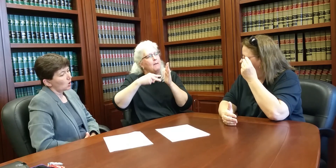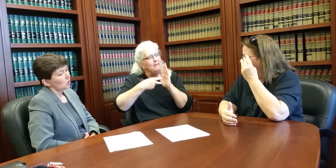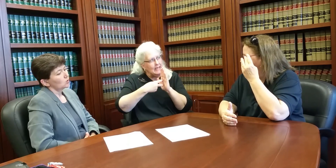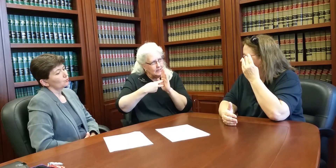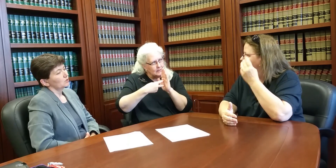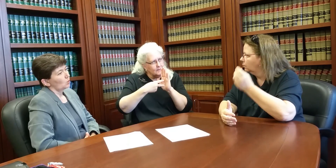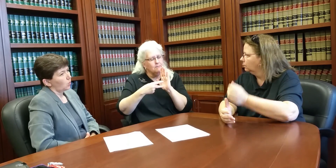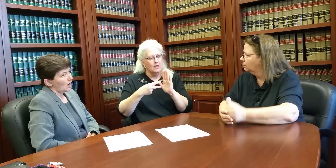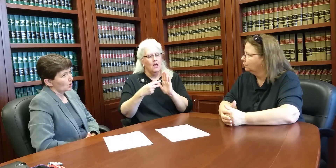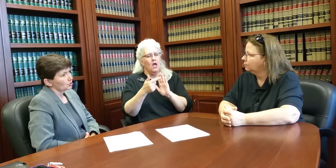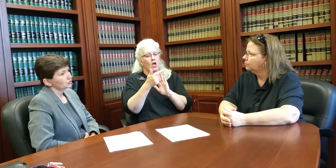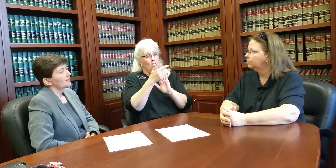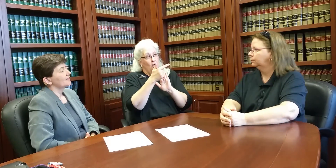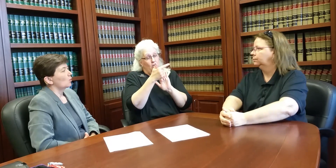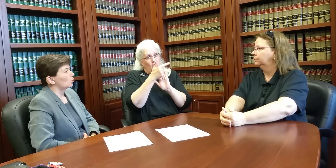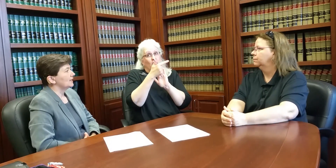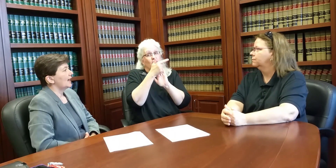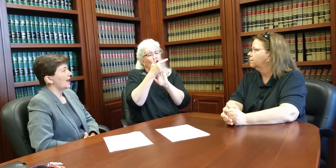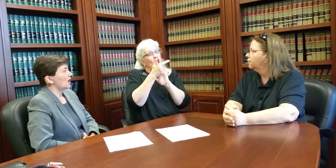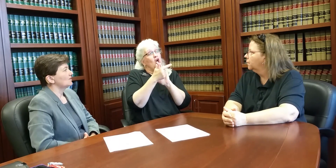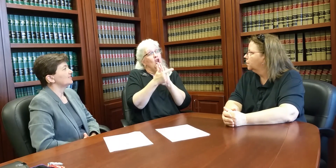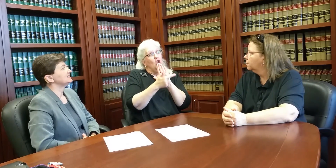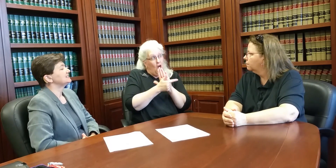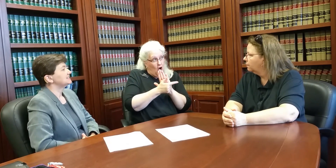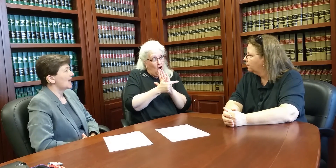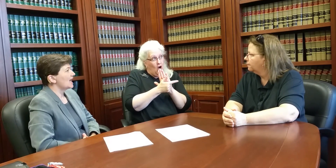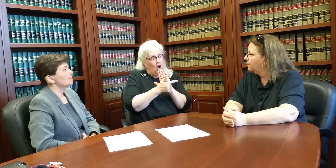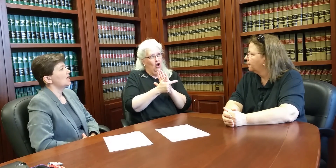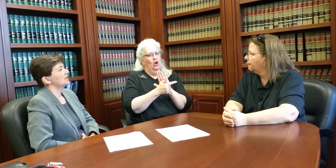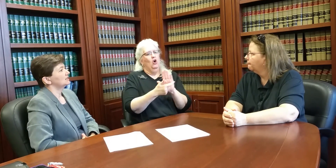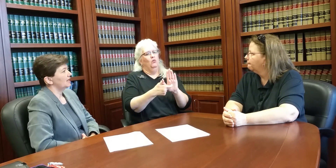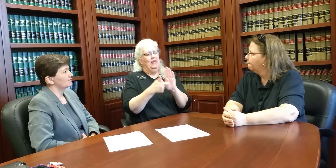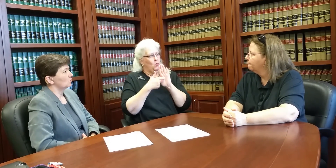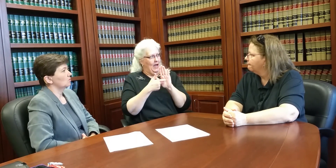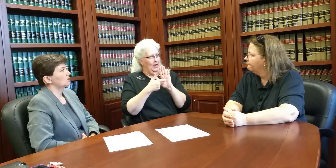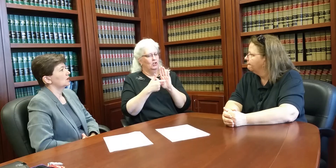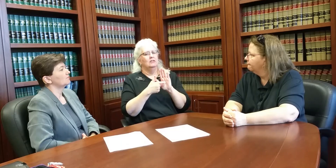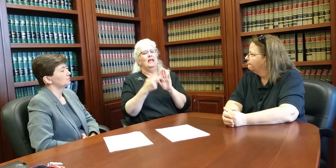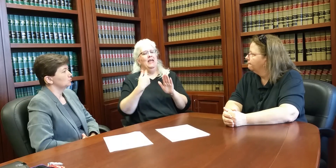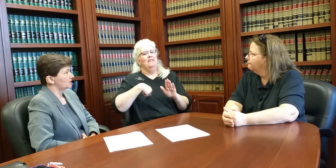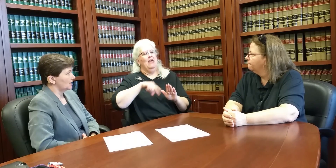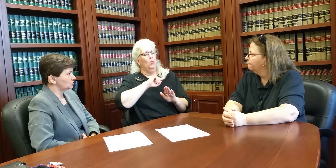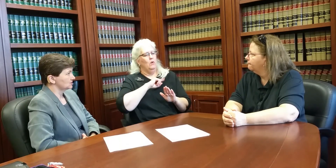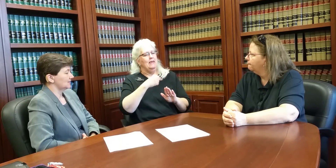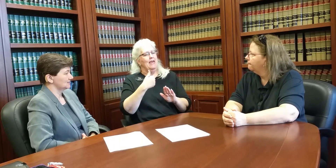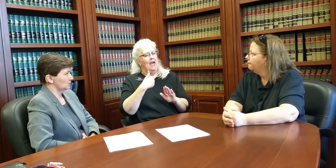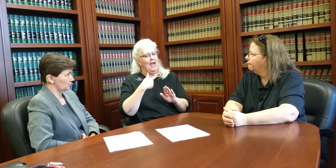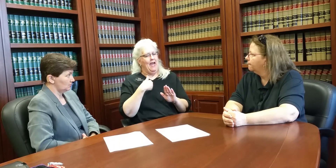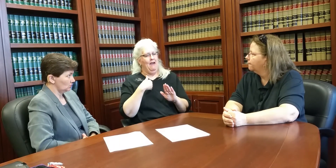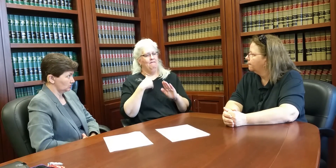law requires that we have the same level of communication as a hearing person